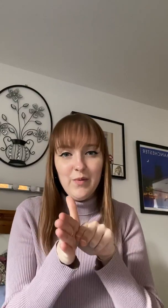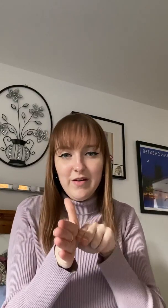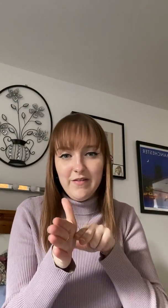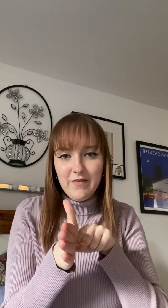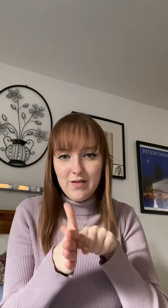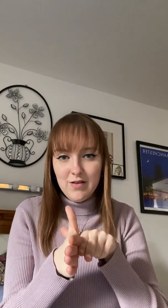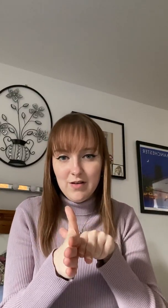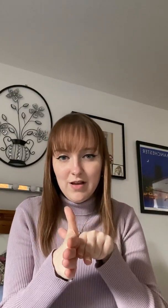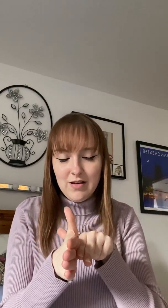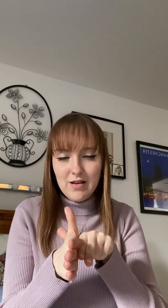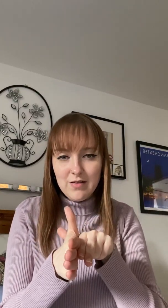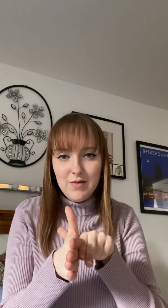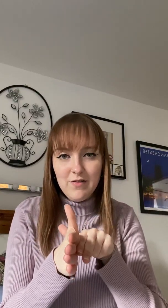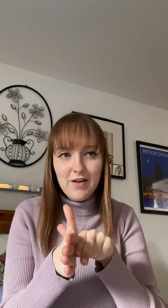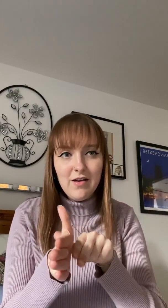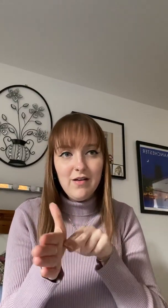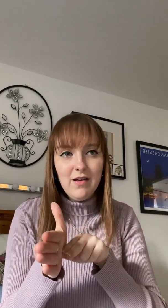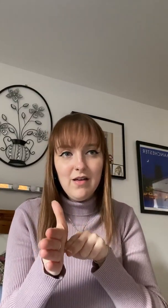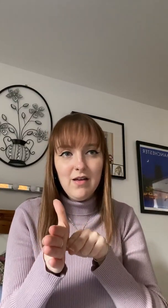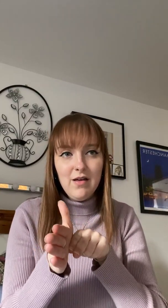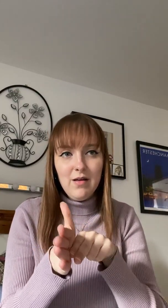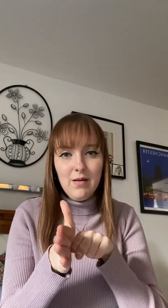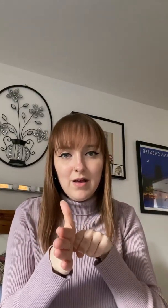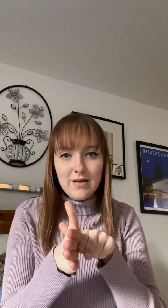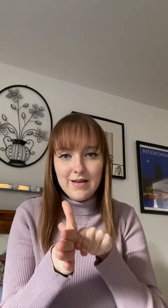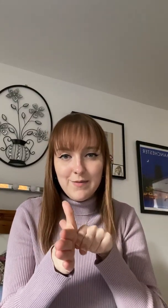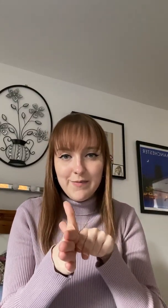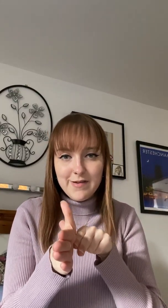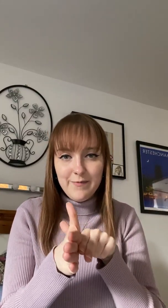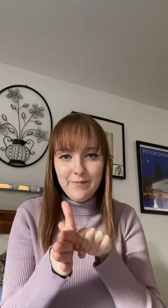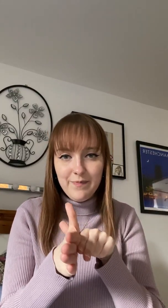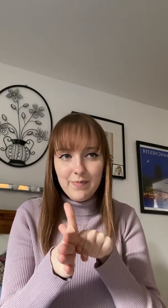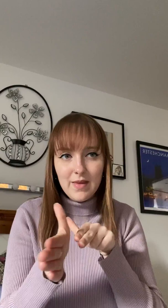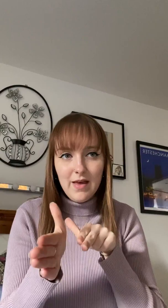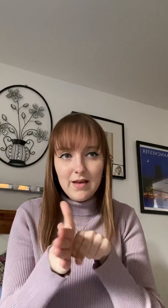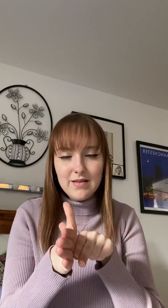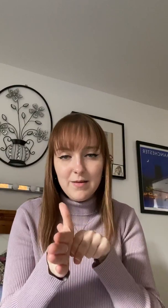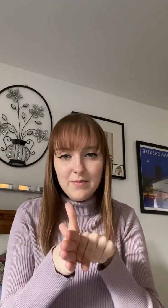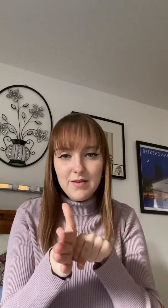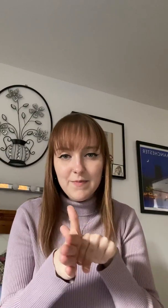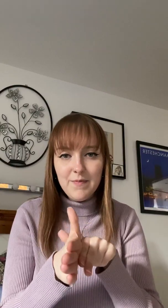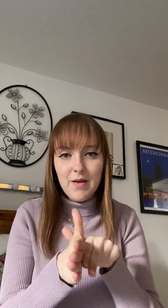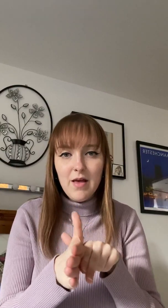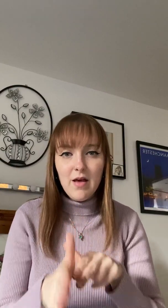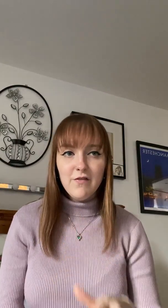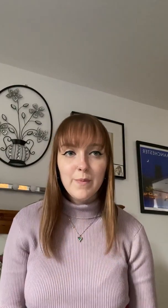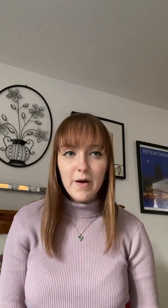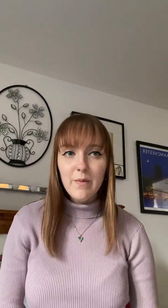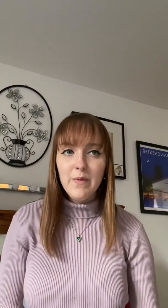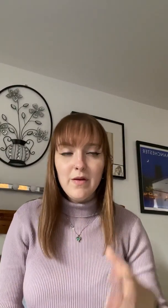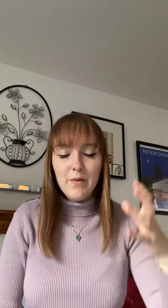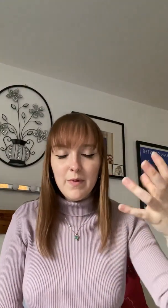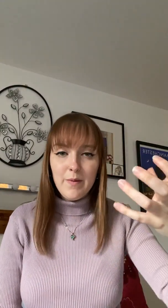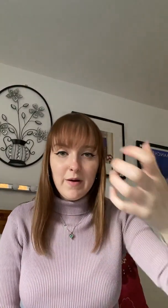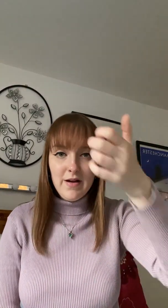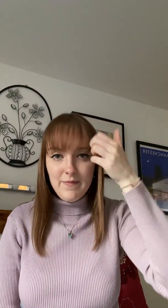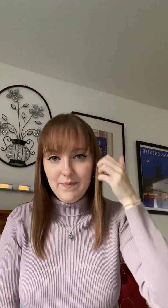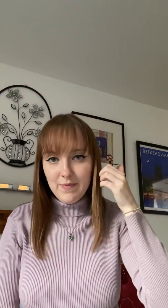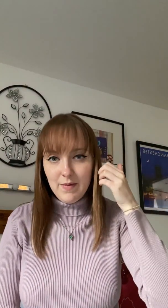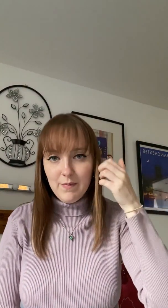with index and middle finger. Exams. Exams. For pub, you pull a pint.